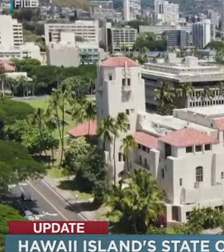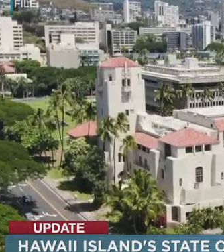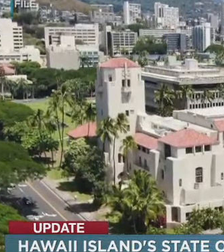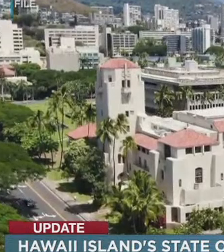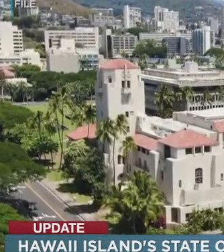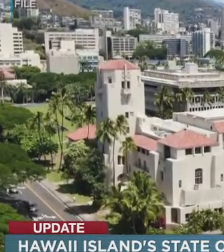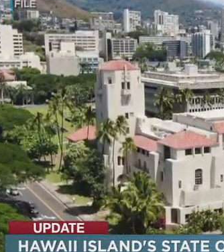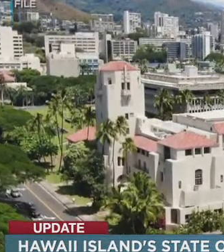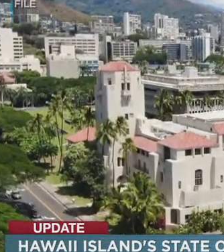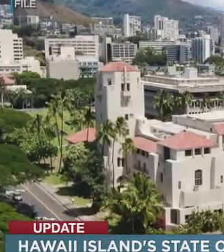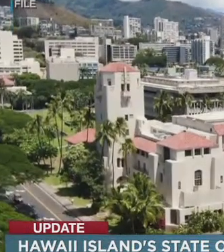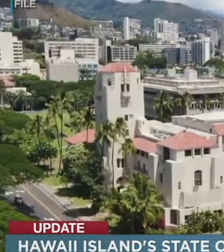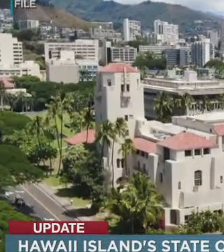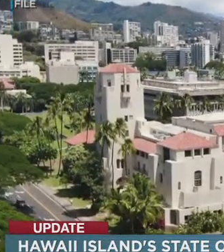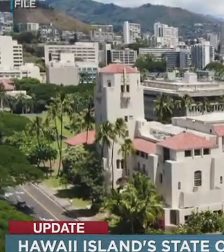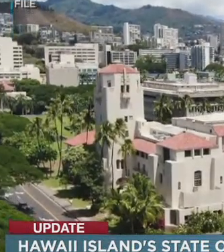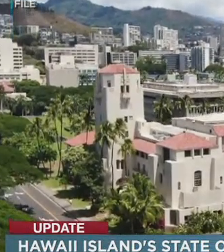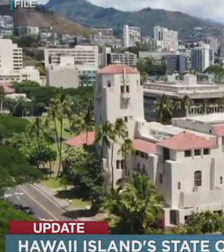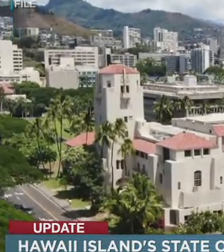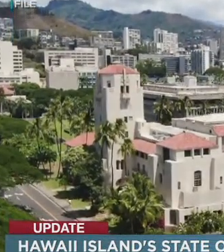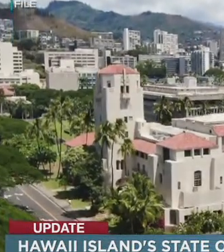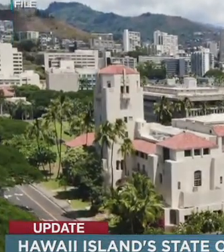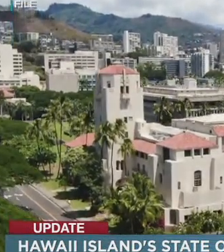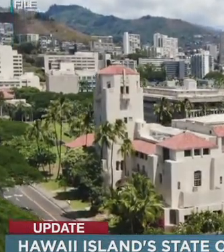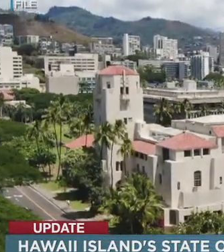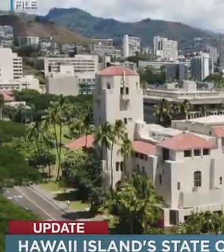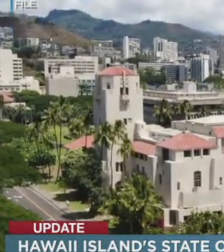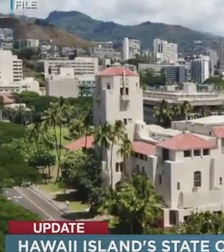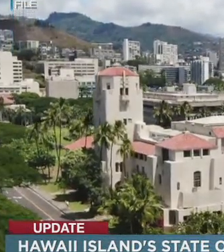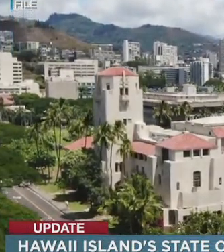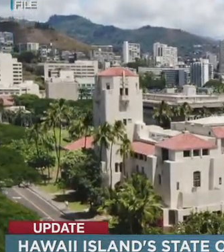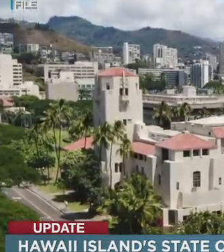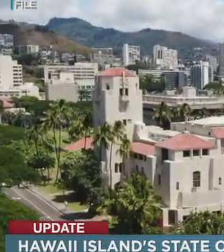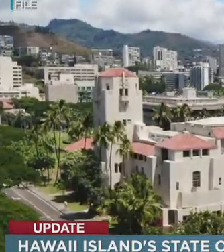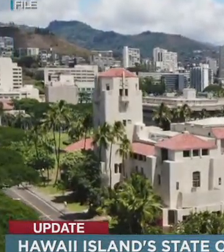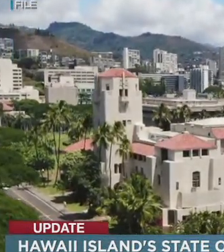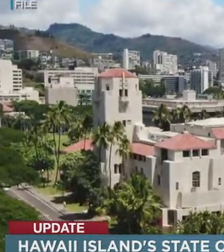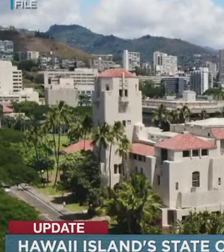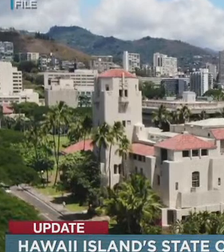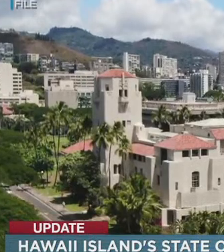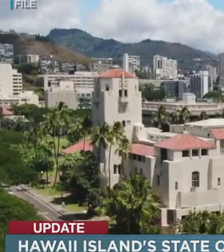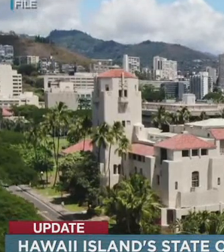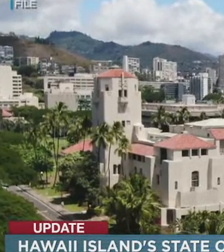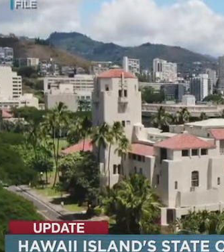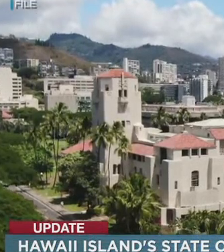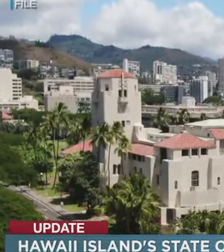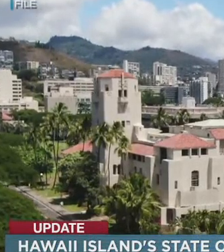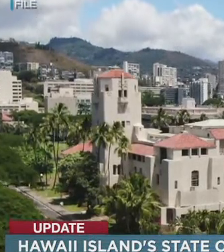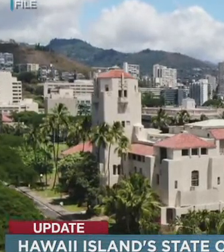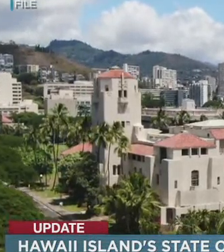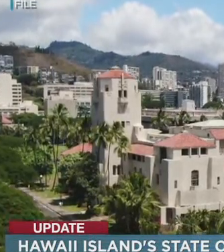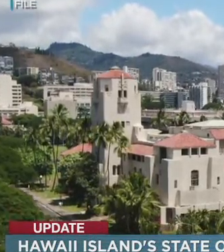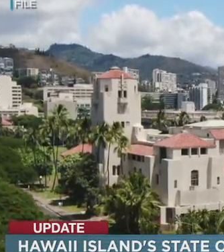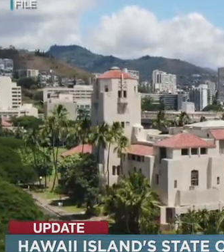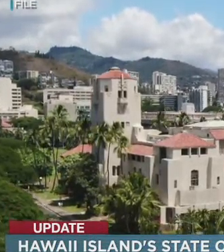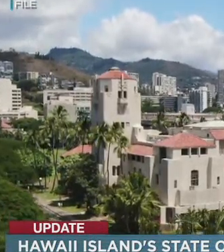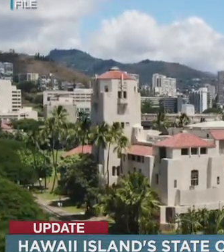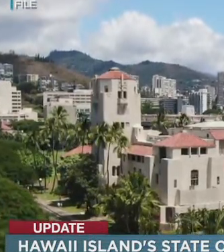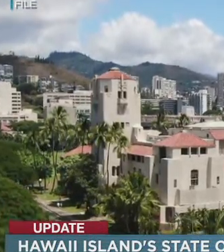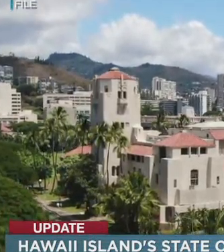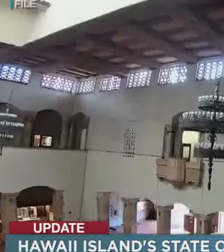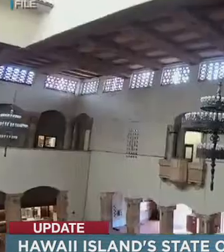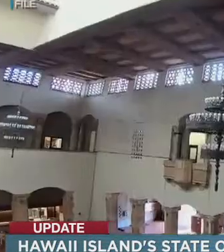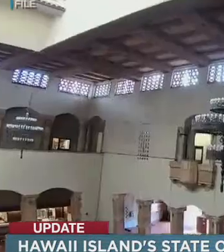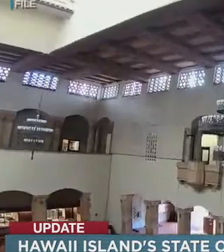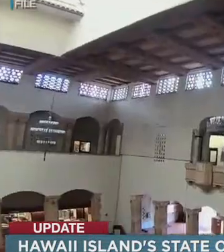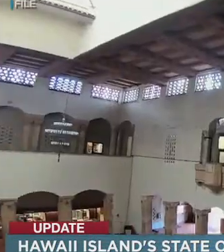pay. Honolulu Civil Beat reports a city commission is considering raises for over 50 officials. One proposal would bump Mayor